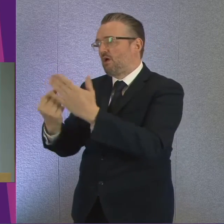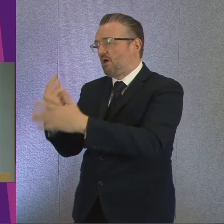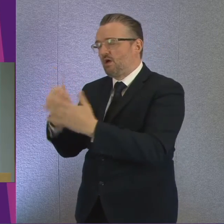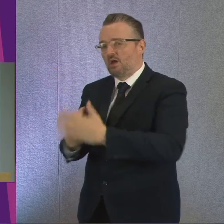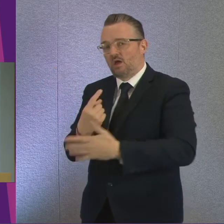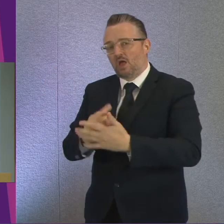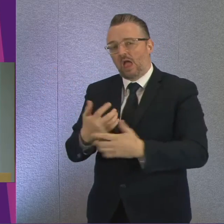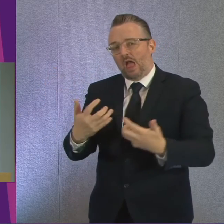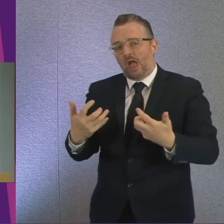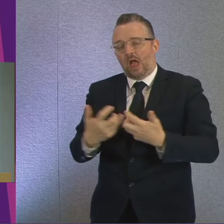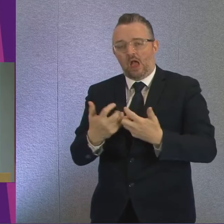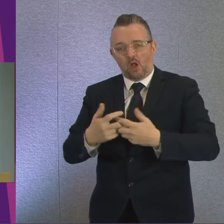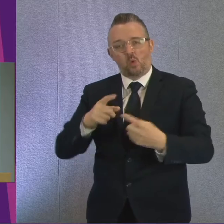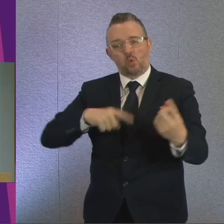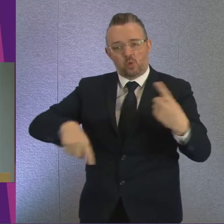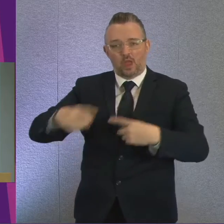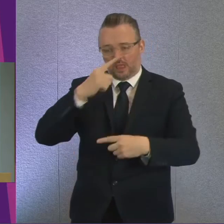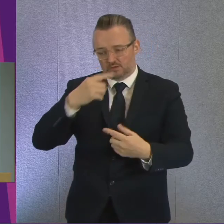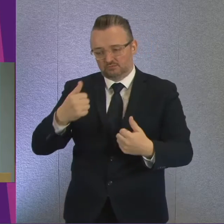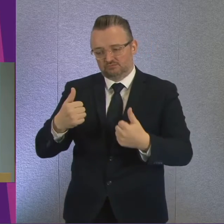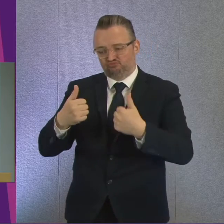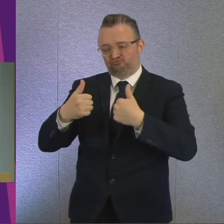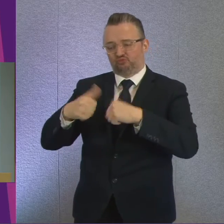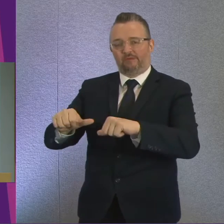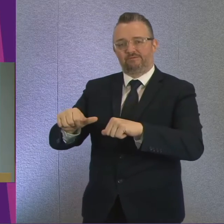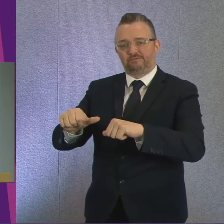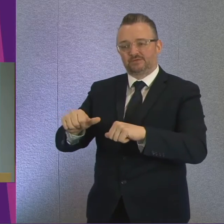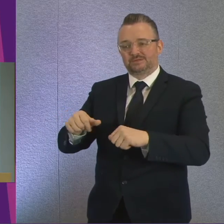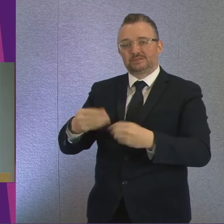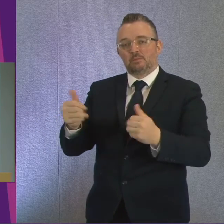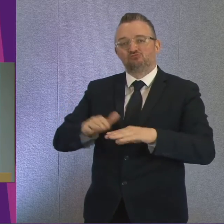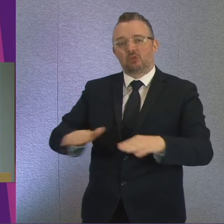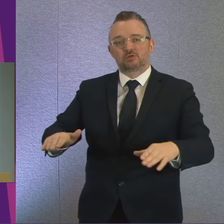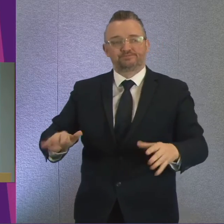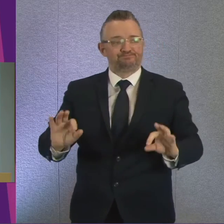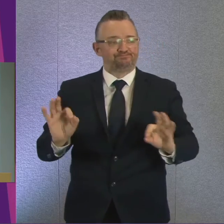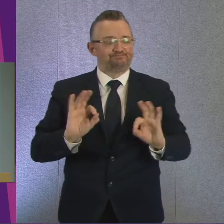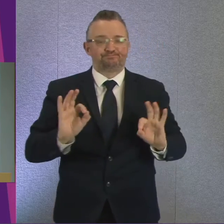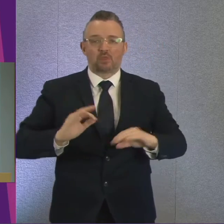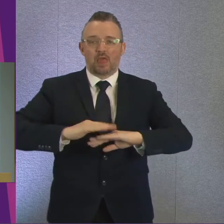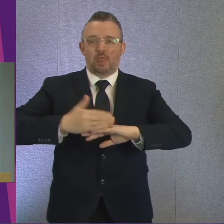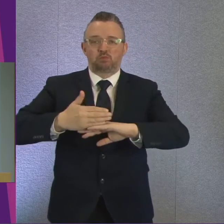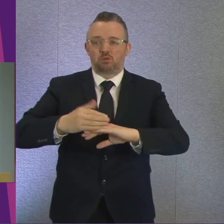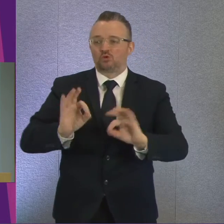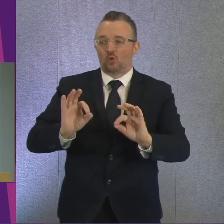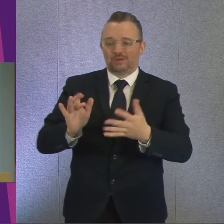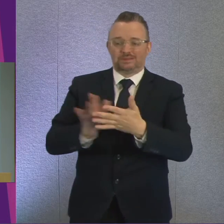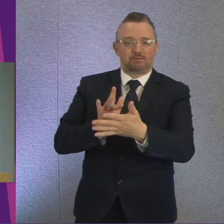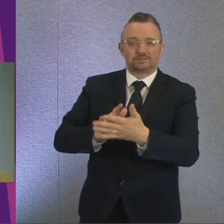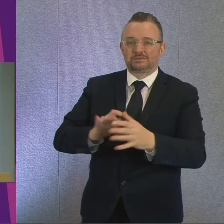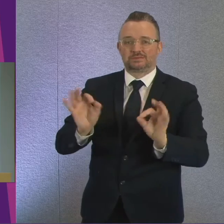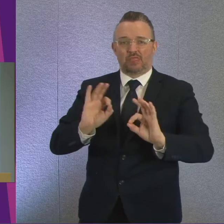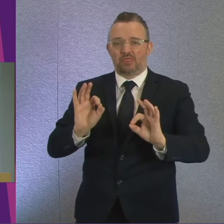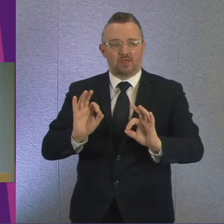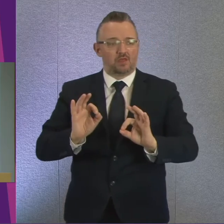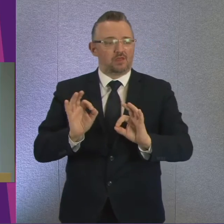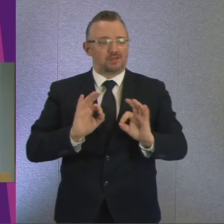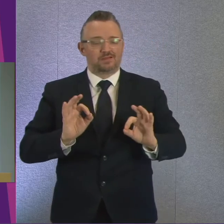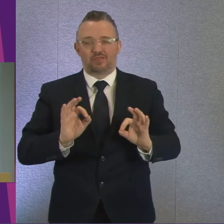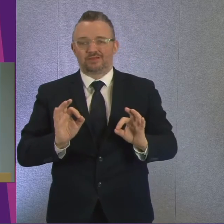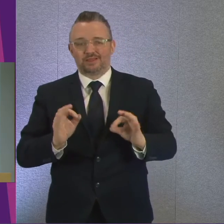to tackle that particular challenge of children not having access to devices or not having access